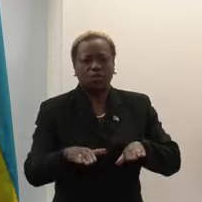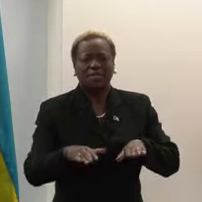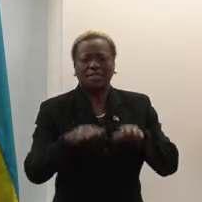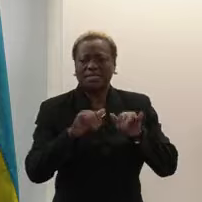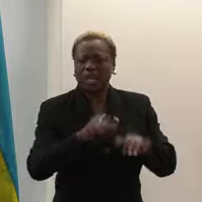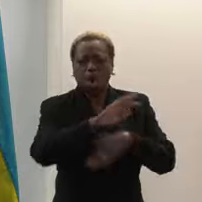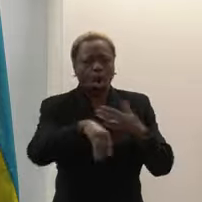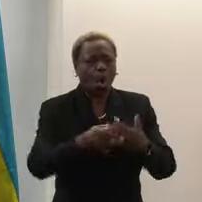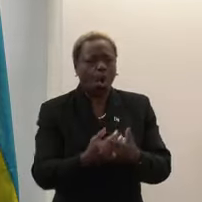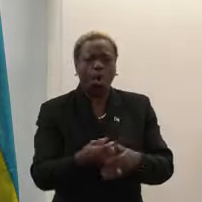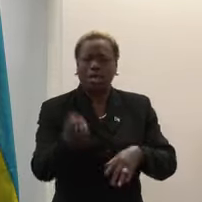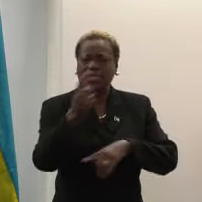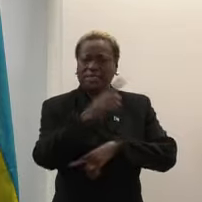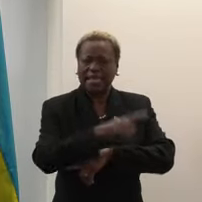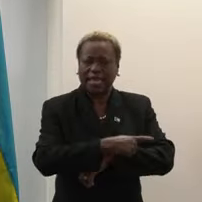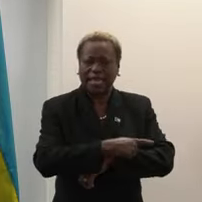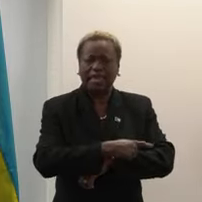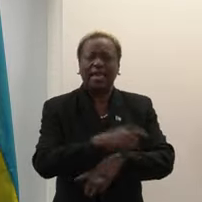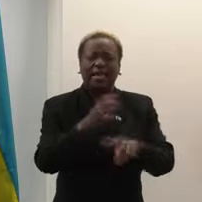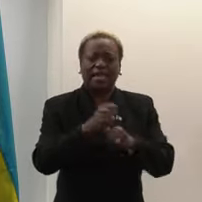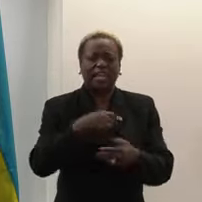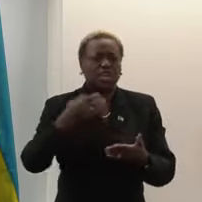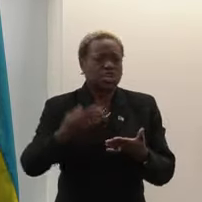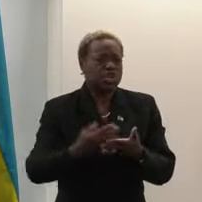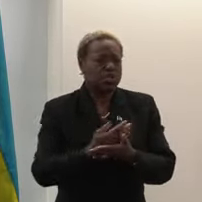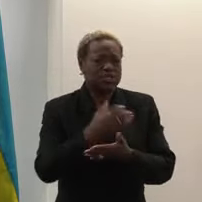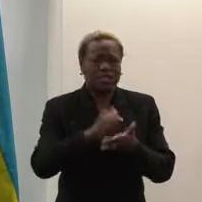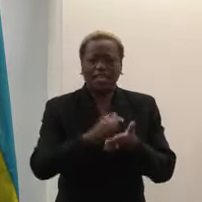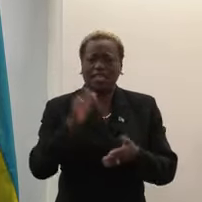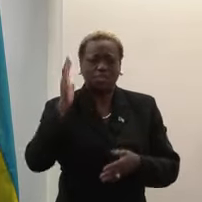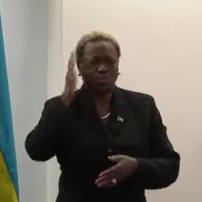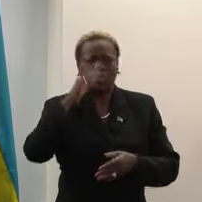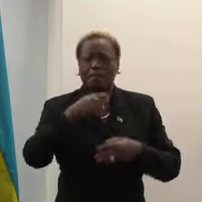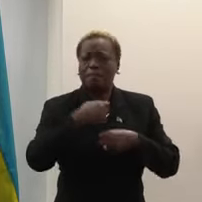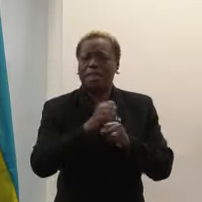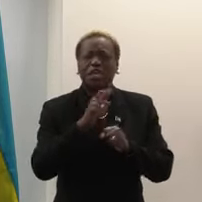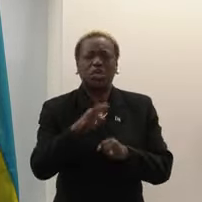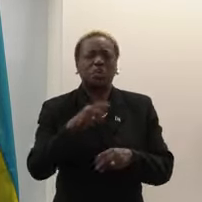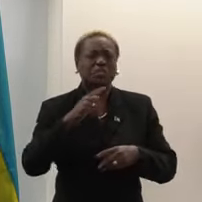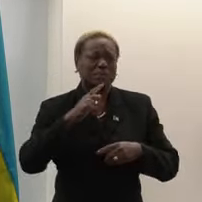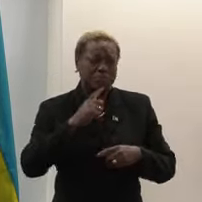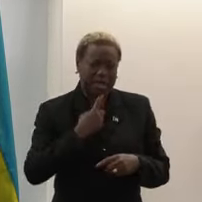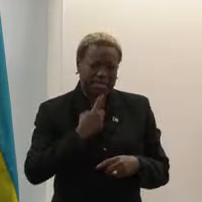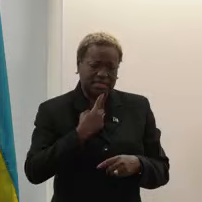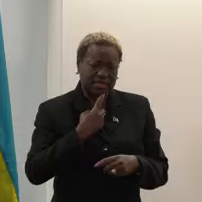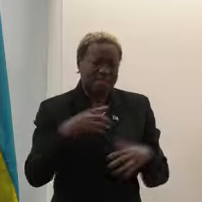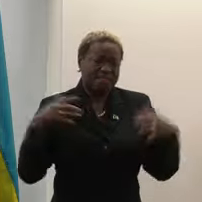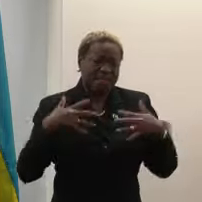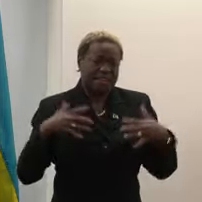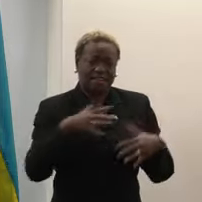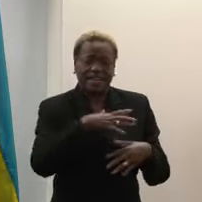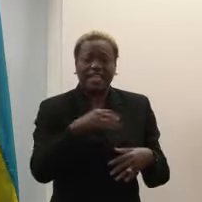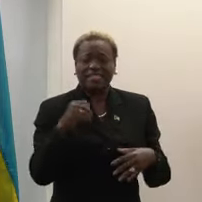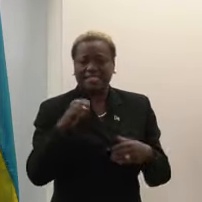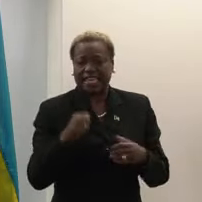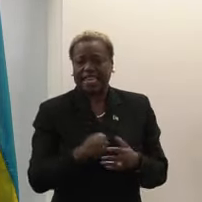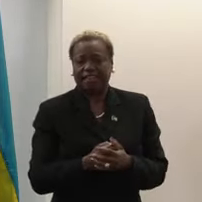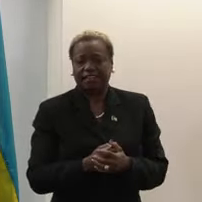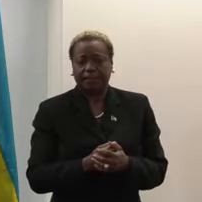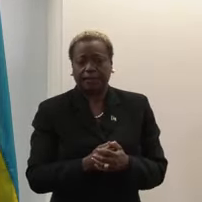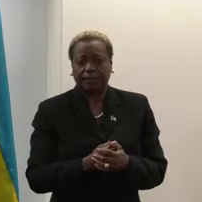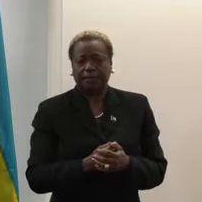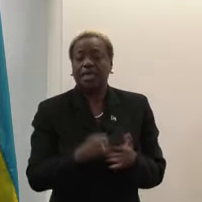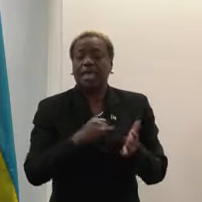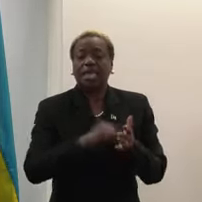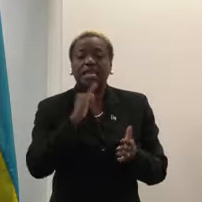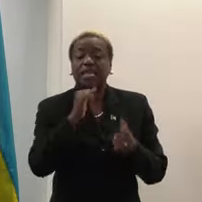bogged down consuming news that will make you depressed and make you frightened and scared.